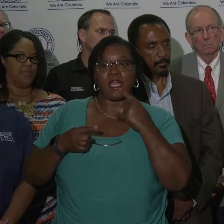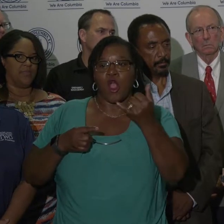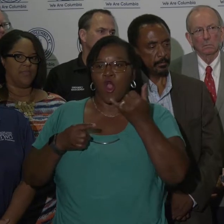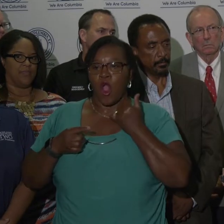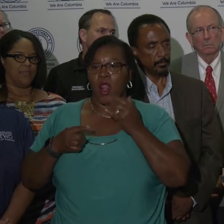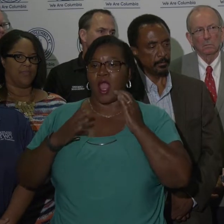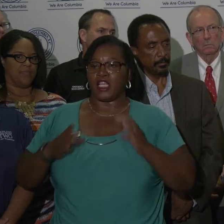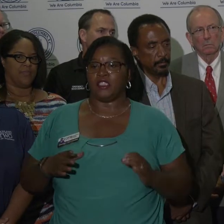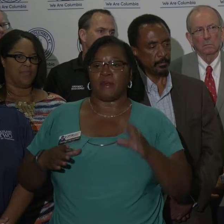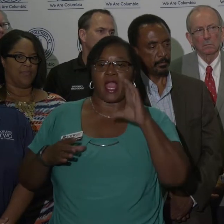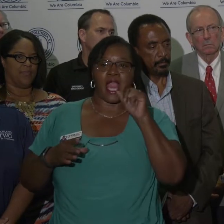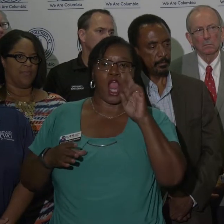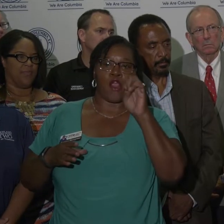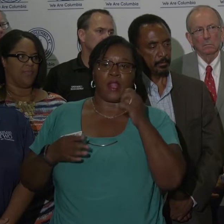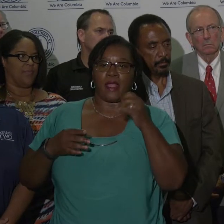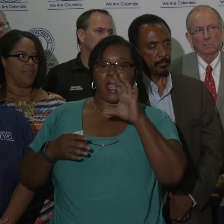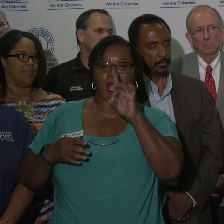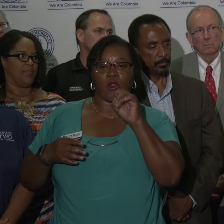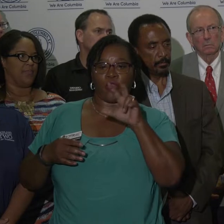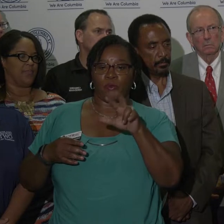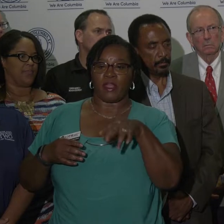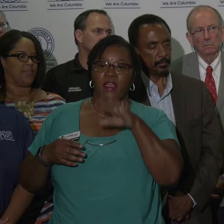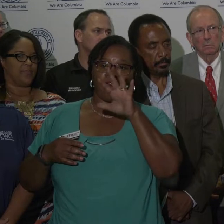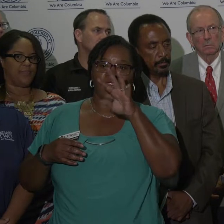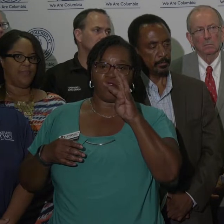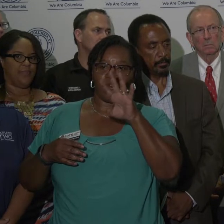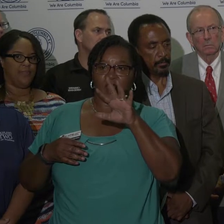our customer care line,